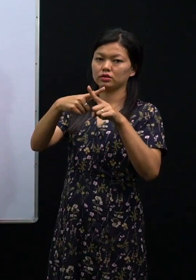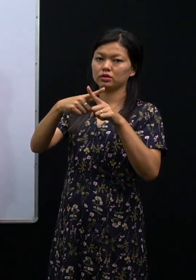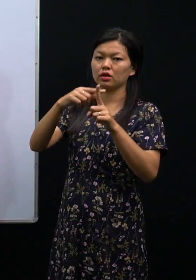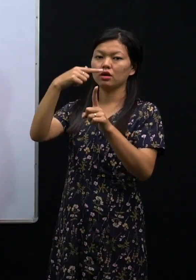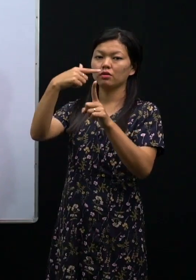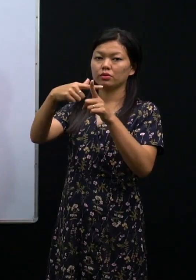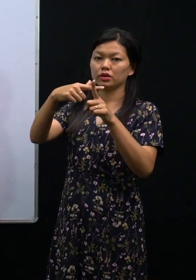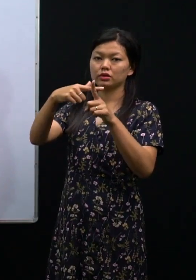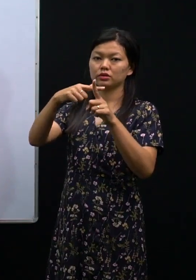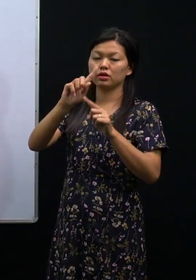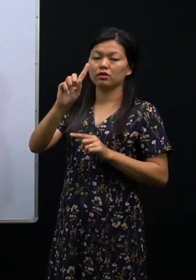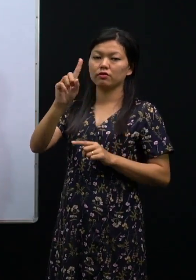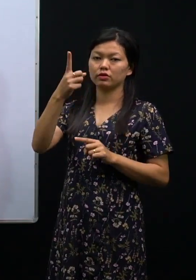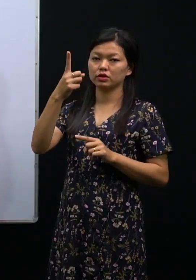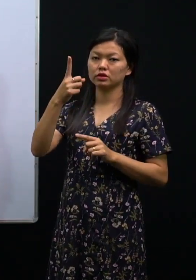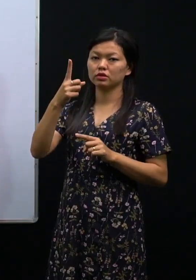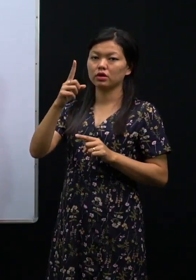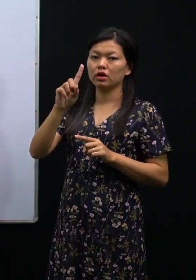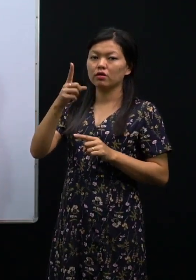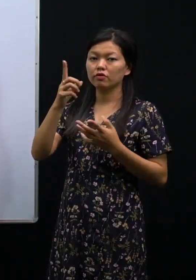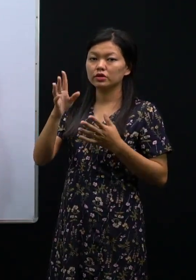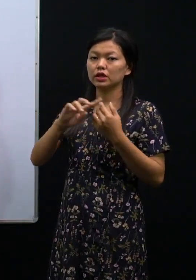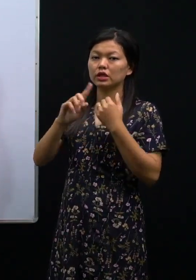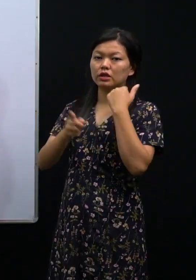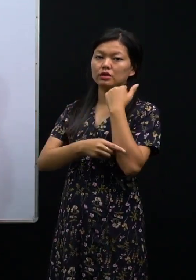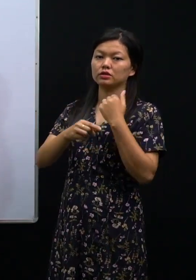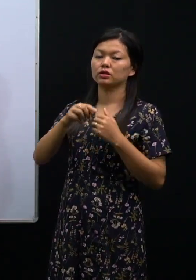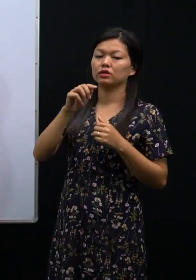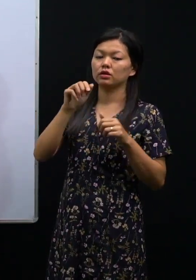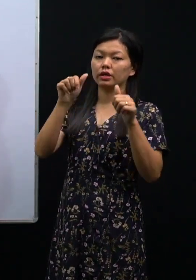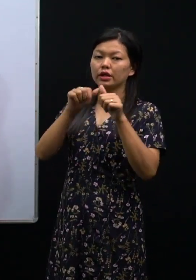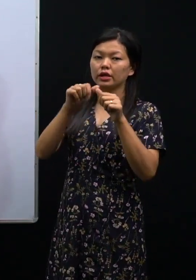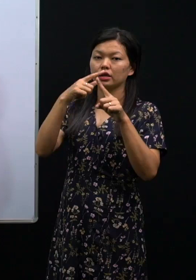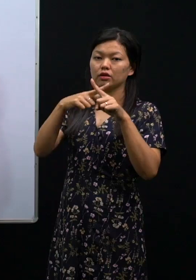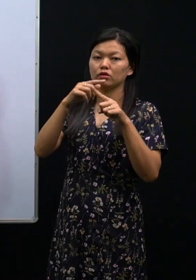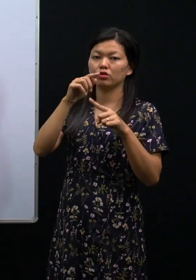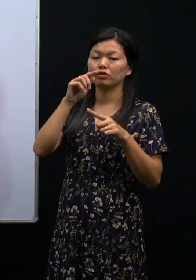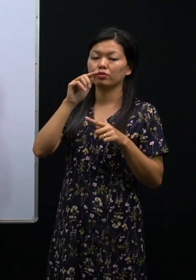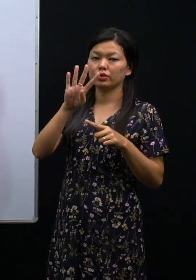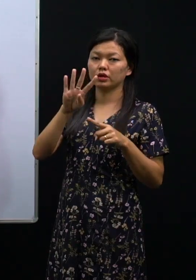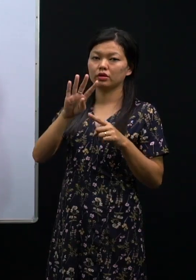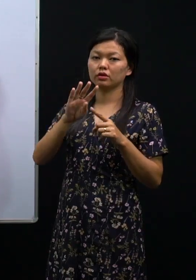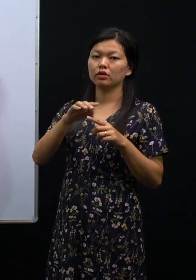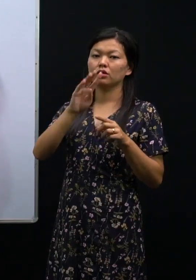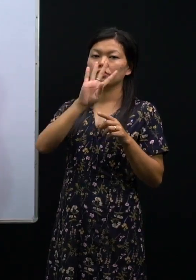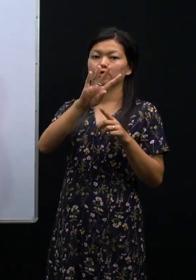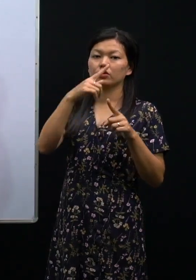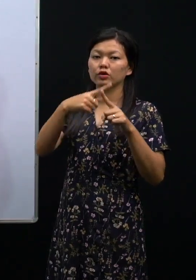plus, first term, last two term multiplication, a into b. That means 4 into minus